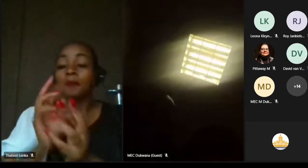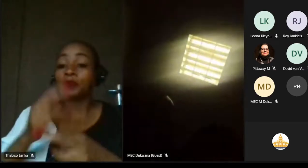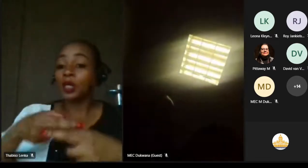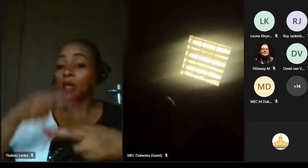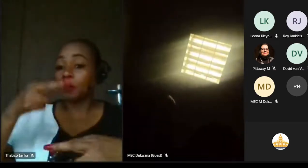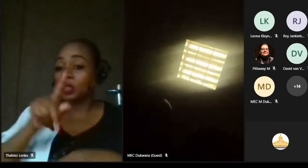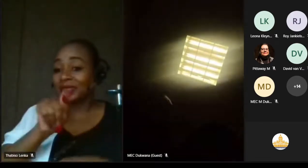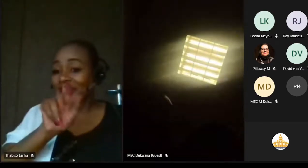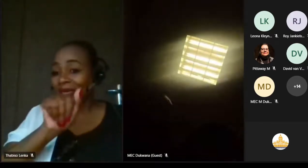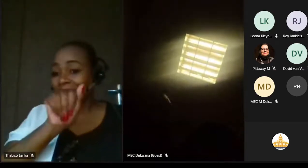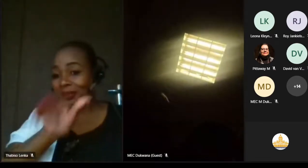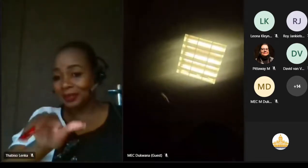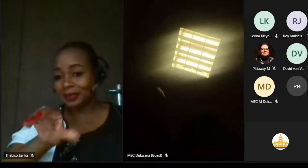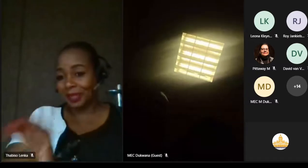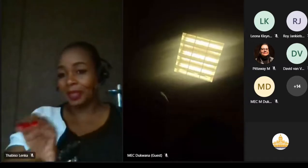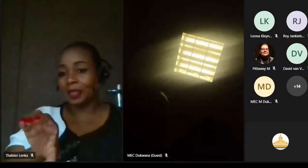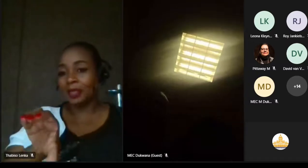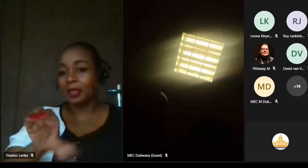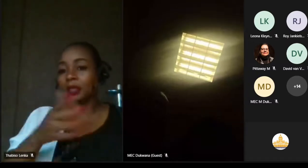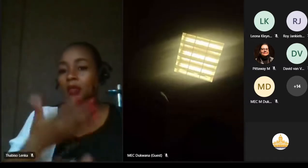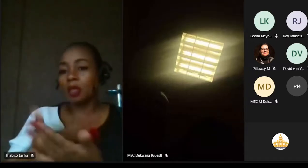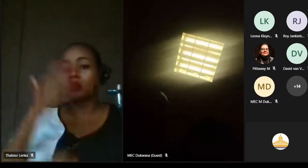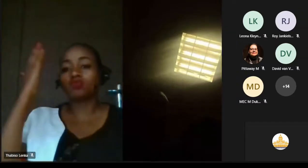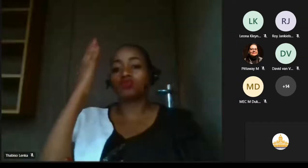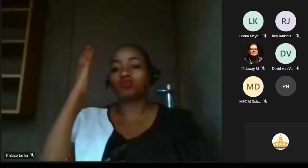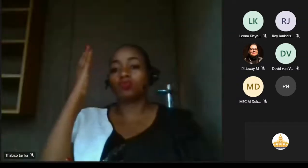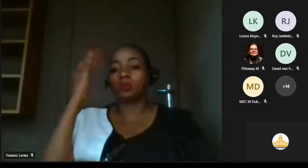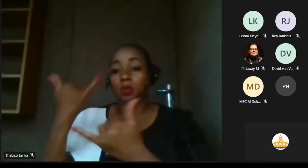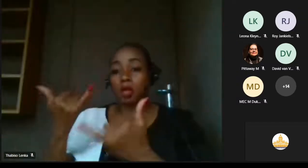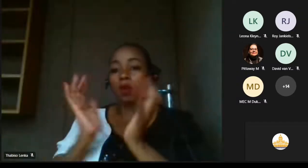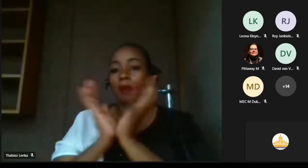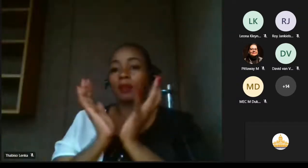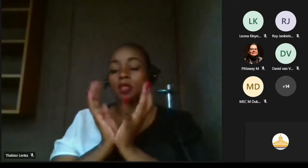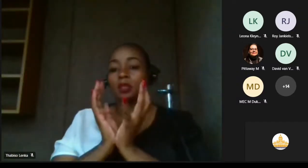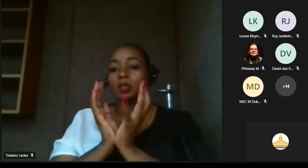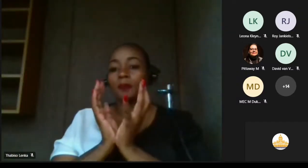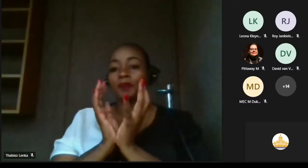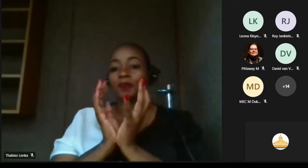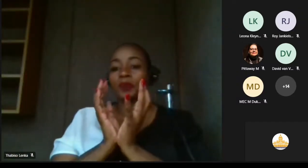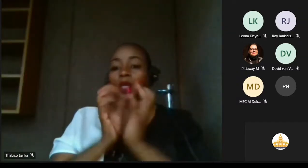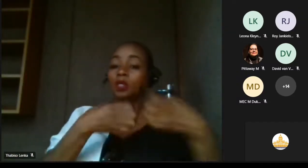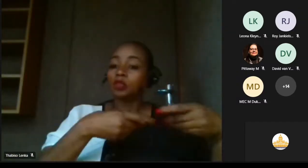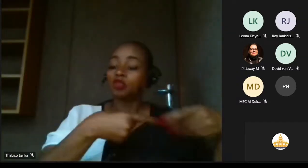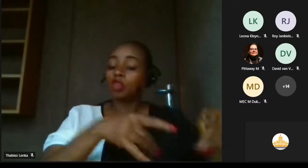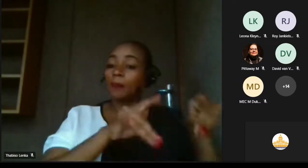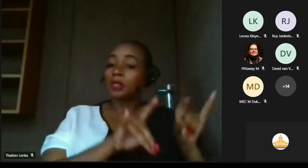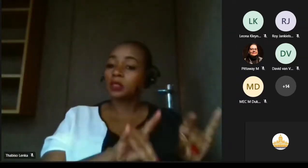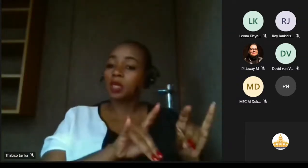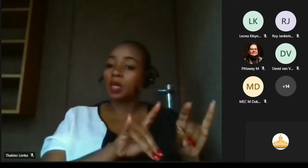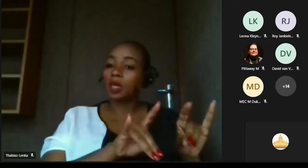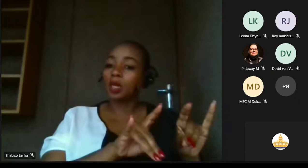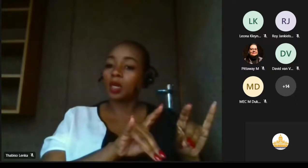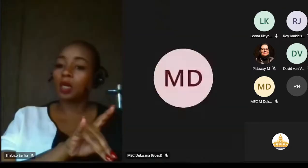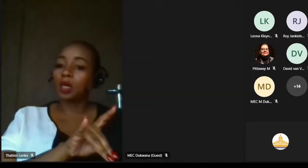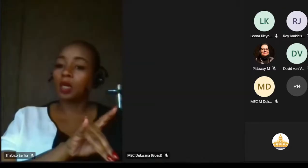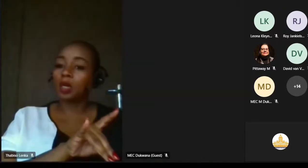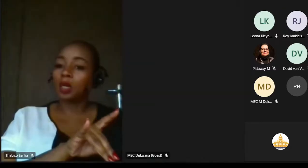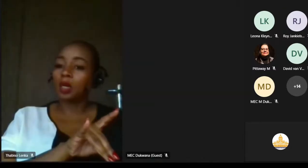in the TAC are deemed to be tabled in the House. Honourable Chairperson of the Committee, Honourable